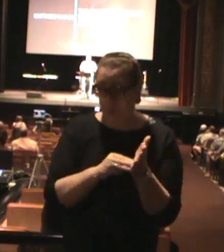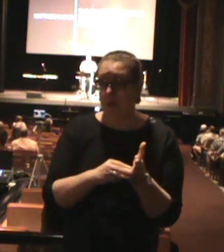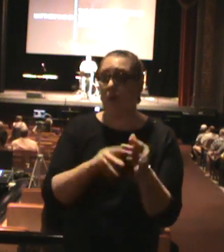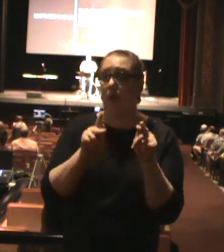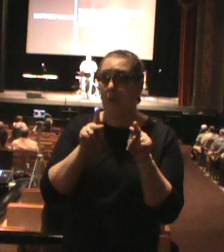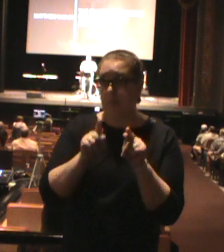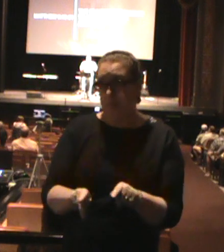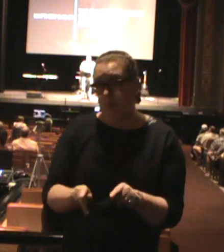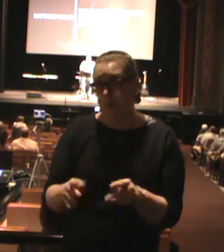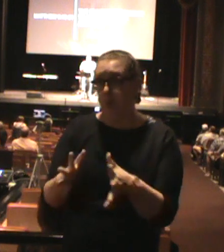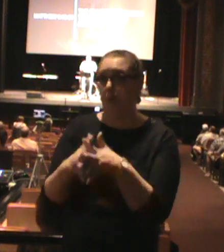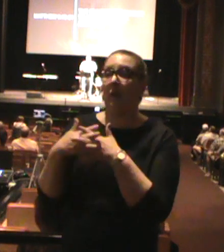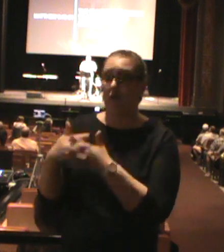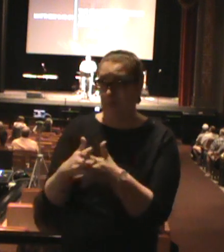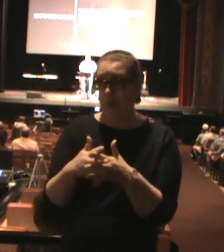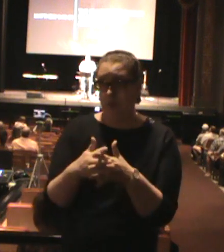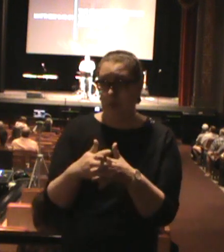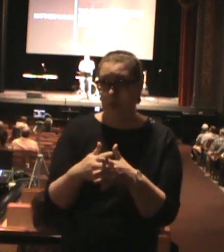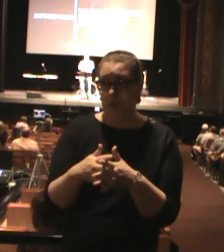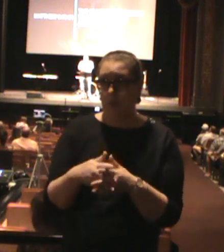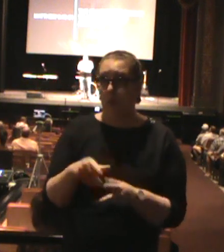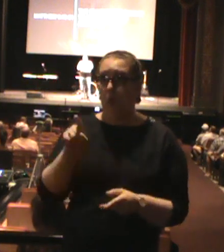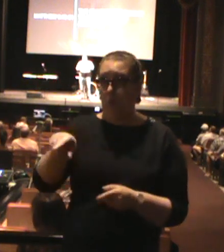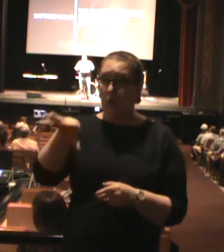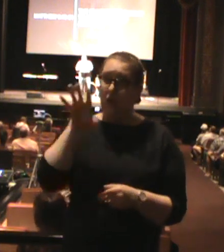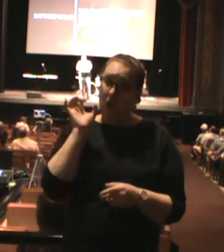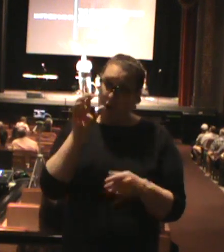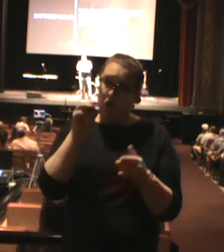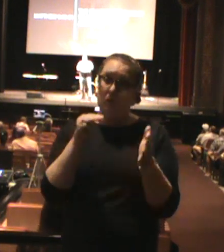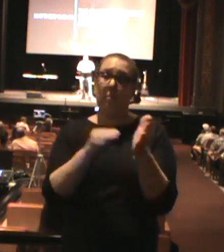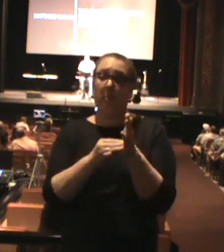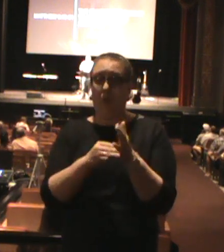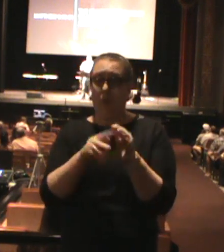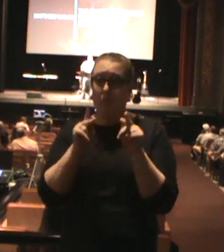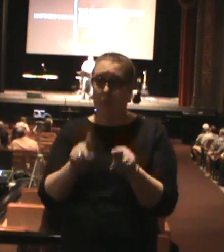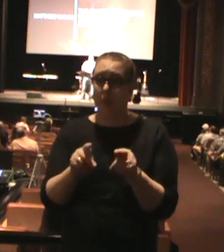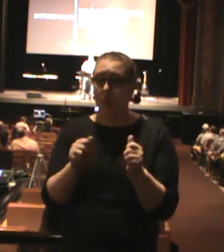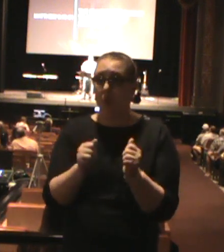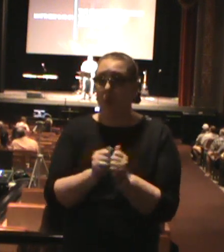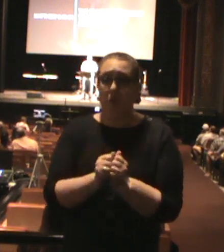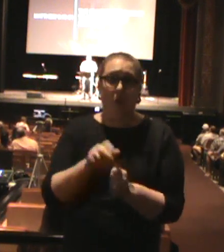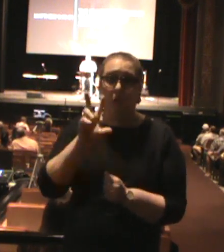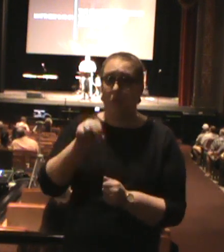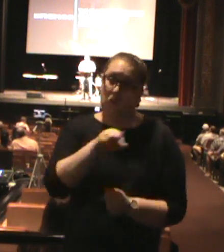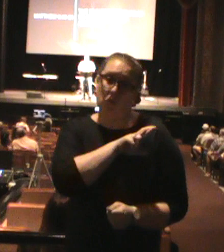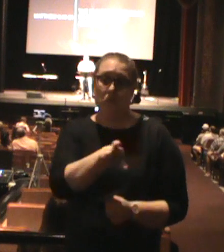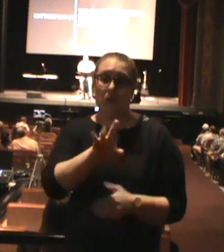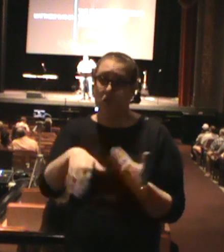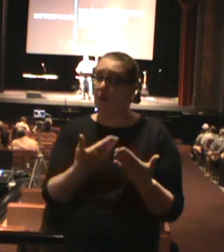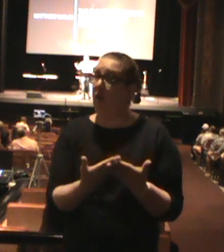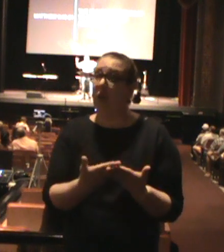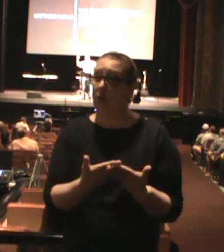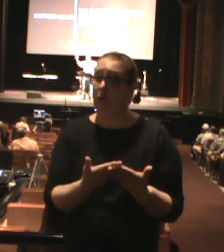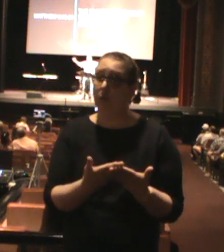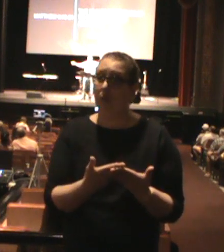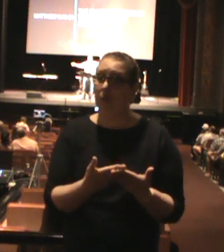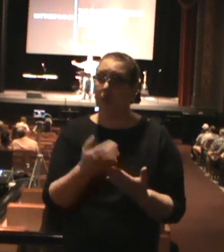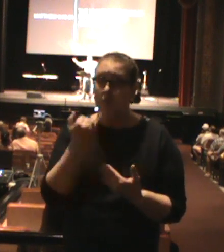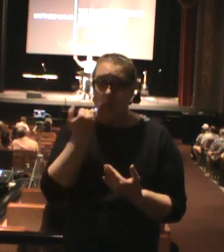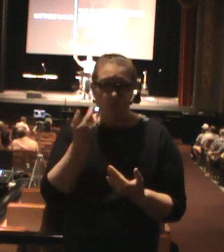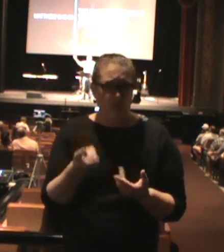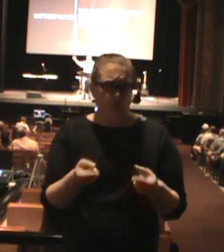shortly. 100 million people who have no identity with any religion at all. So when I look at these